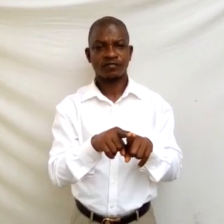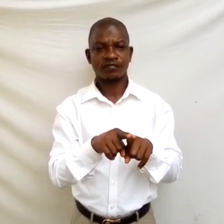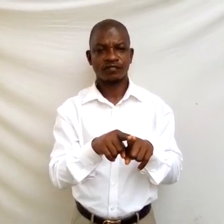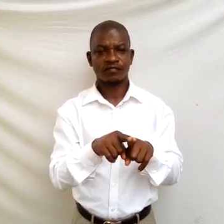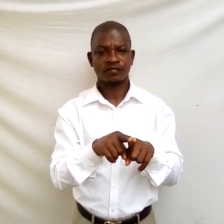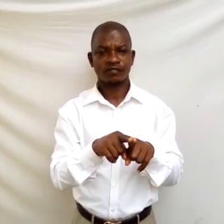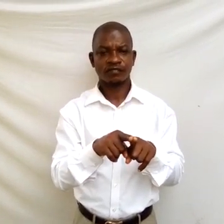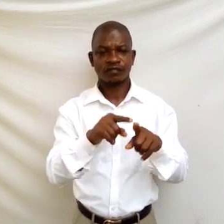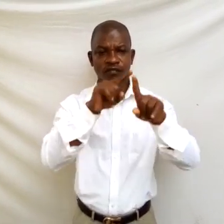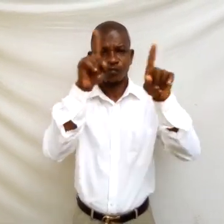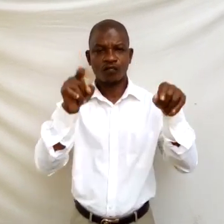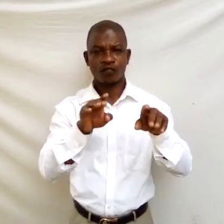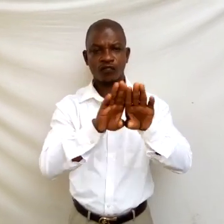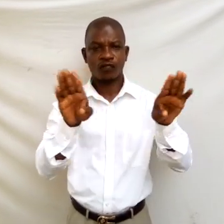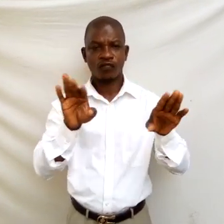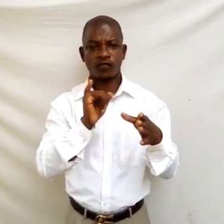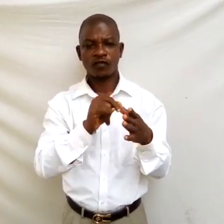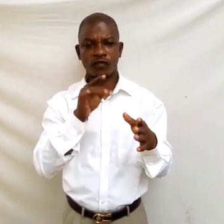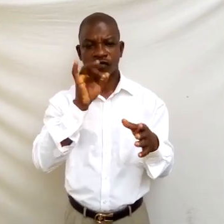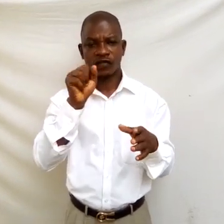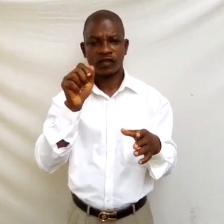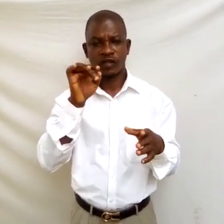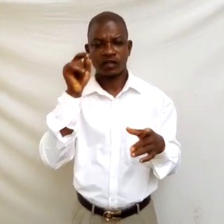bracket open A star B bracket closed